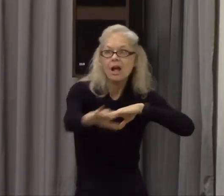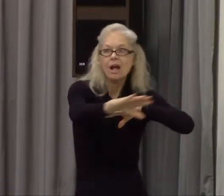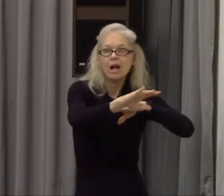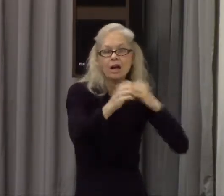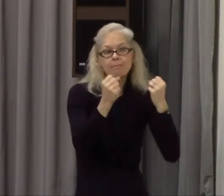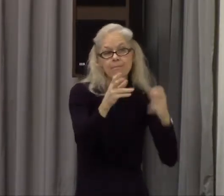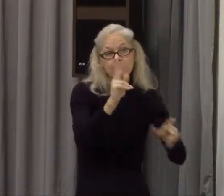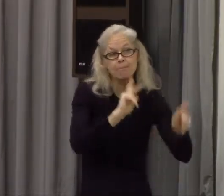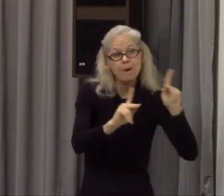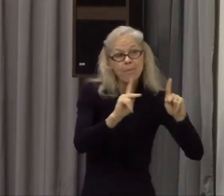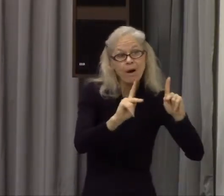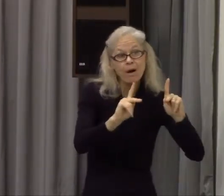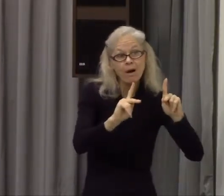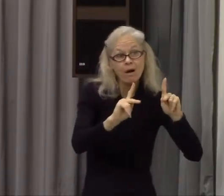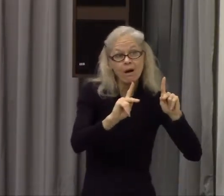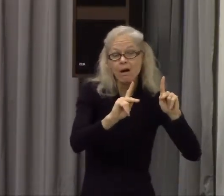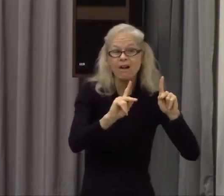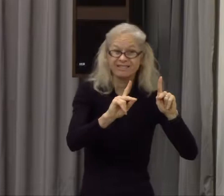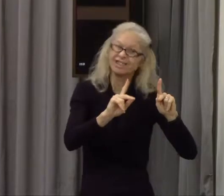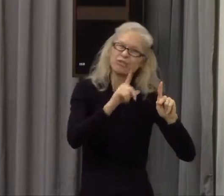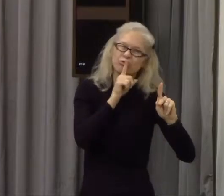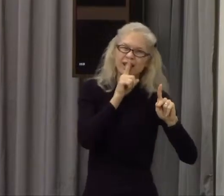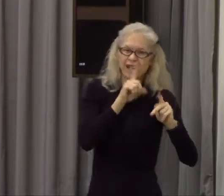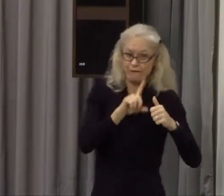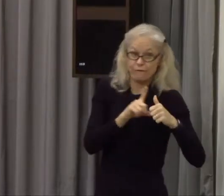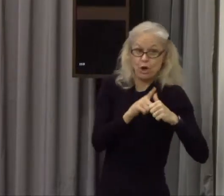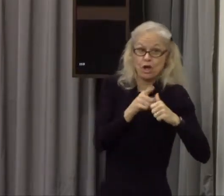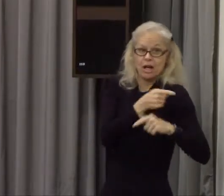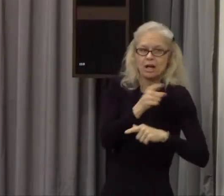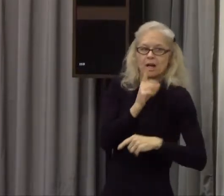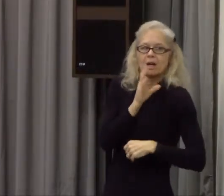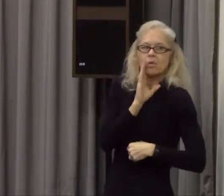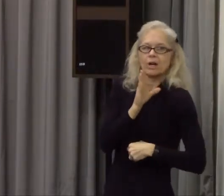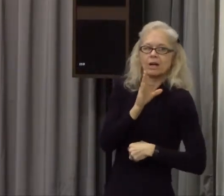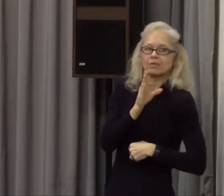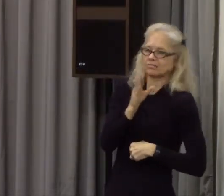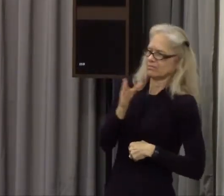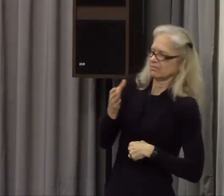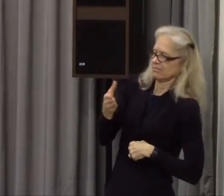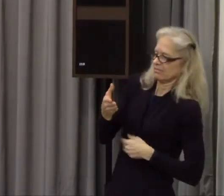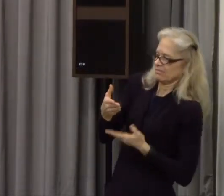Israel, and for a sign which shall be spoken against.